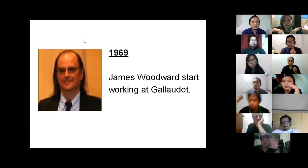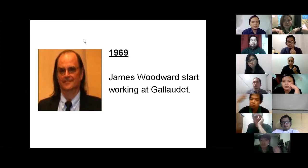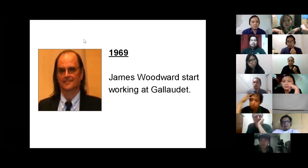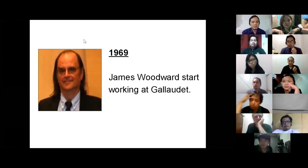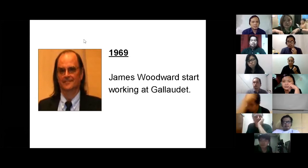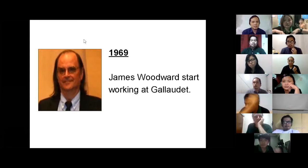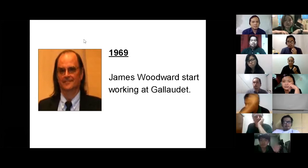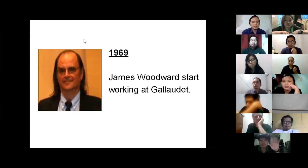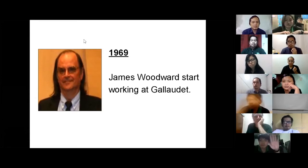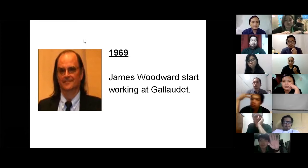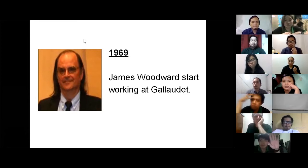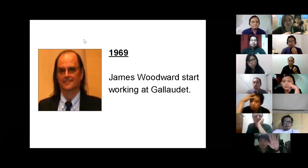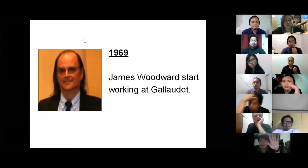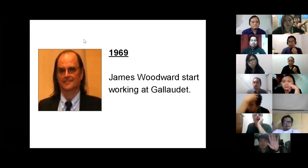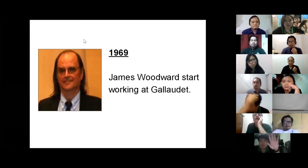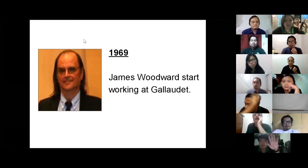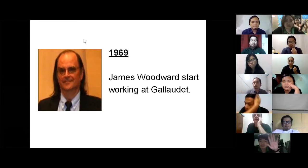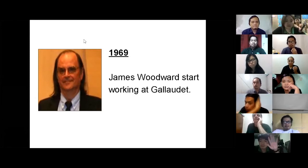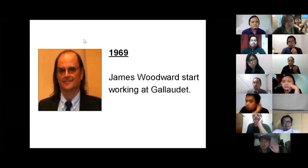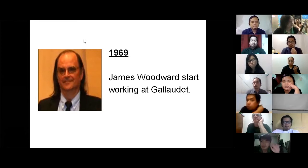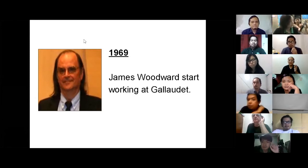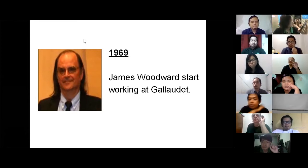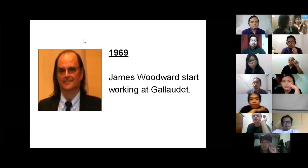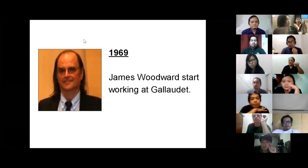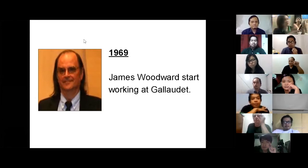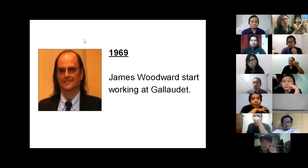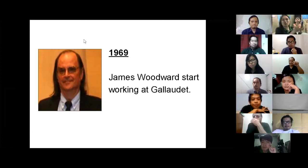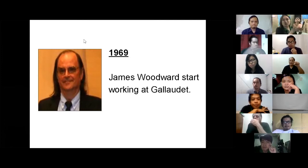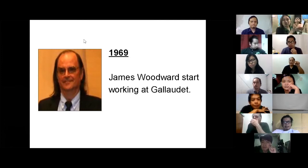researched linguistics. yeah, but his